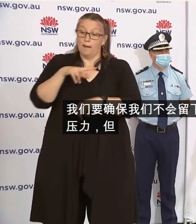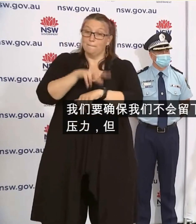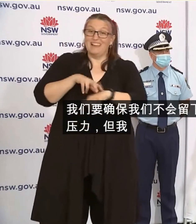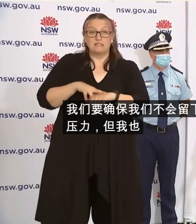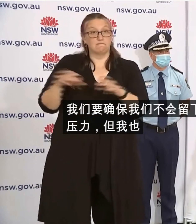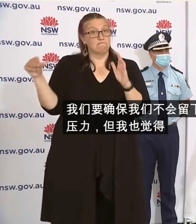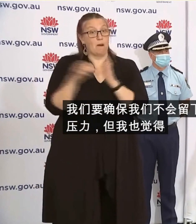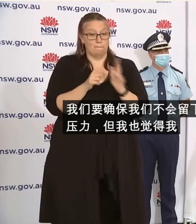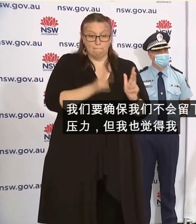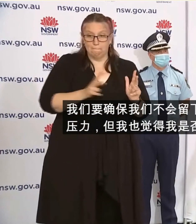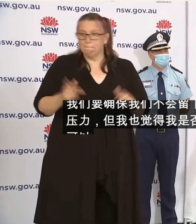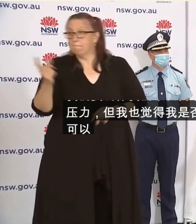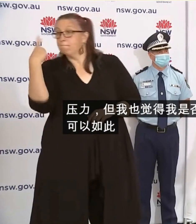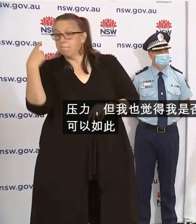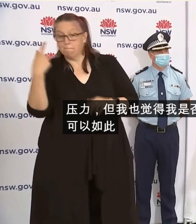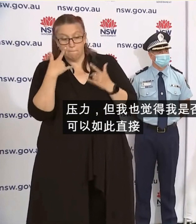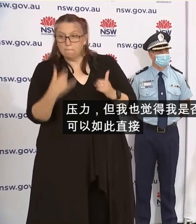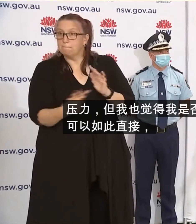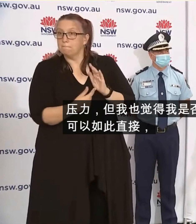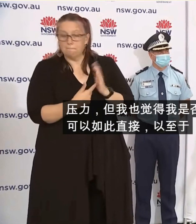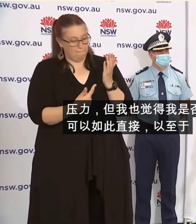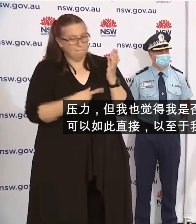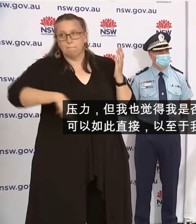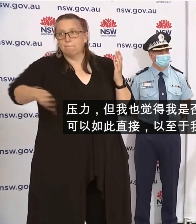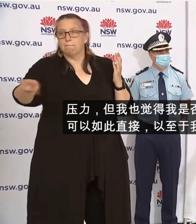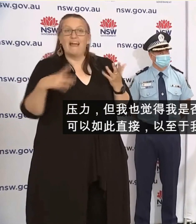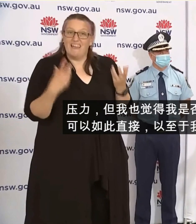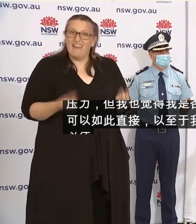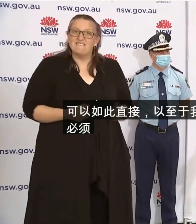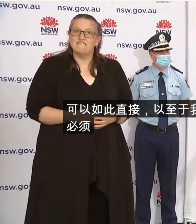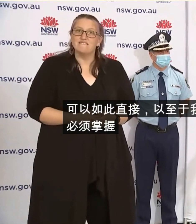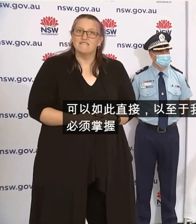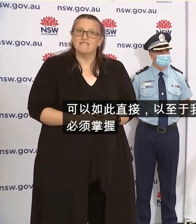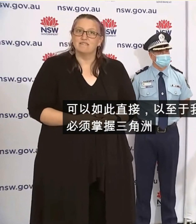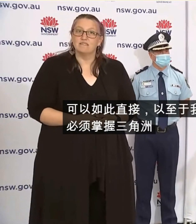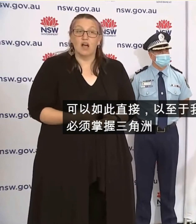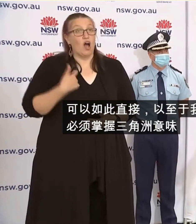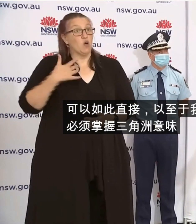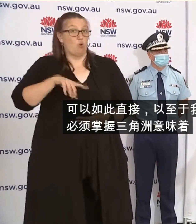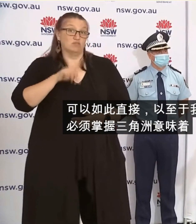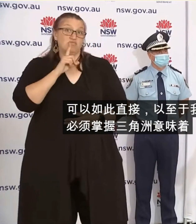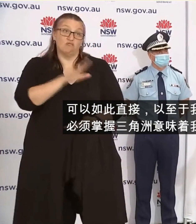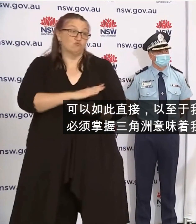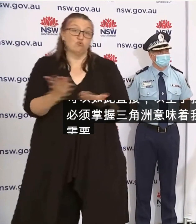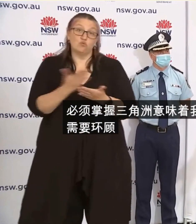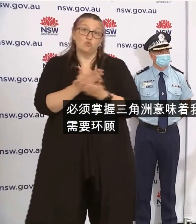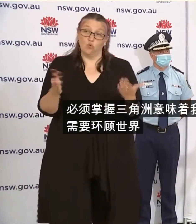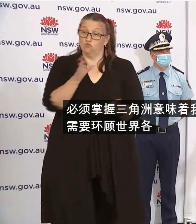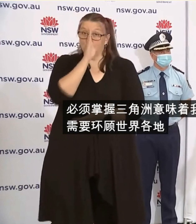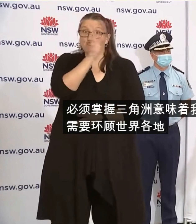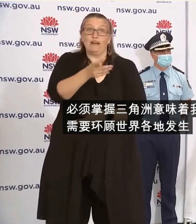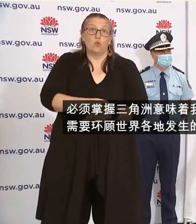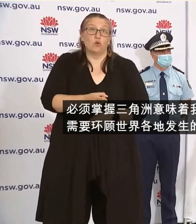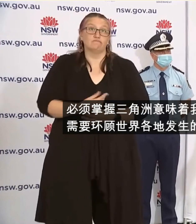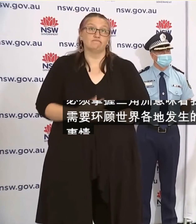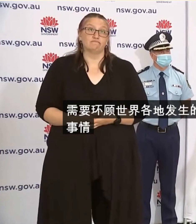stone unturned. But I also feel, if I can be so direct, that our nation has to come to grips with what Delta means. We need to look around